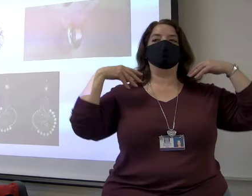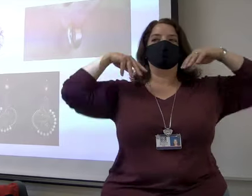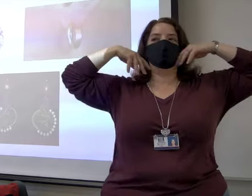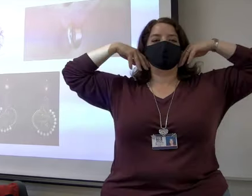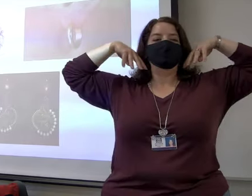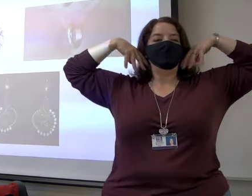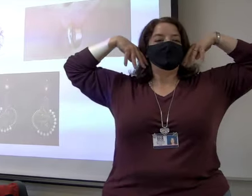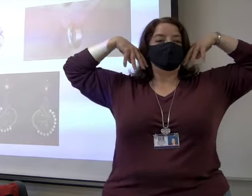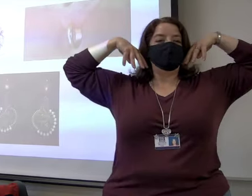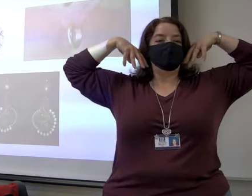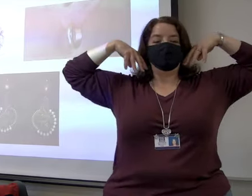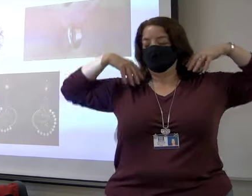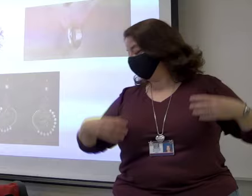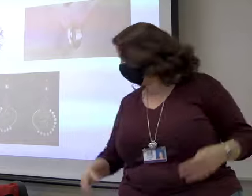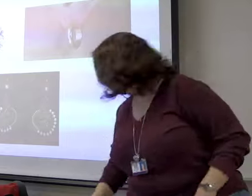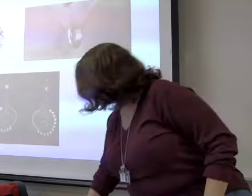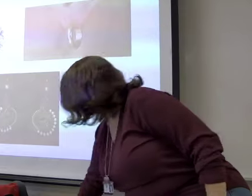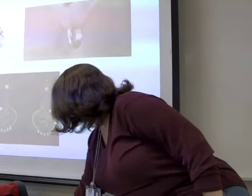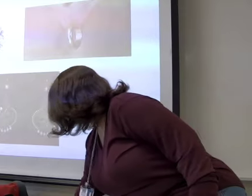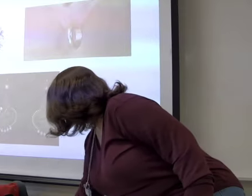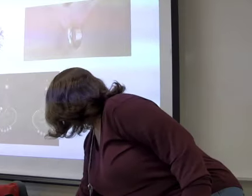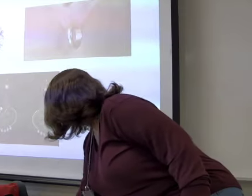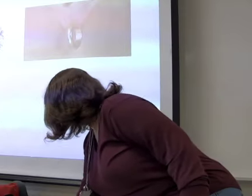to, right? But to show that they're kind of bigger.